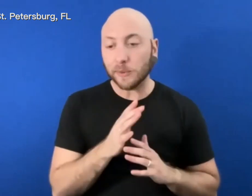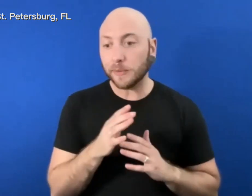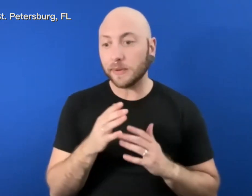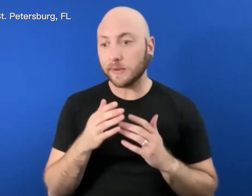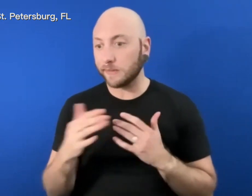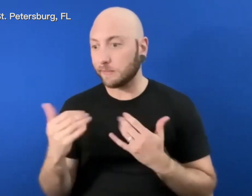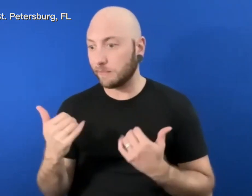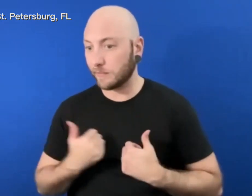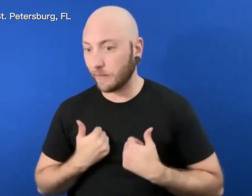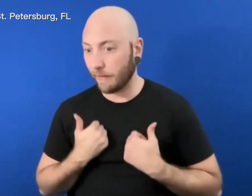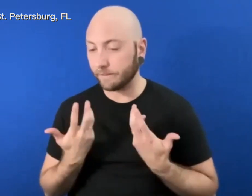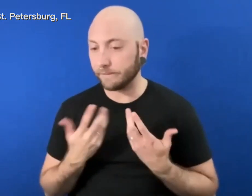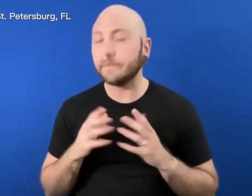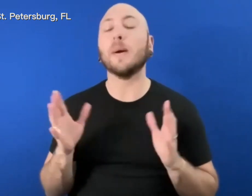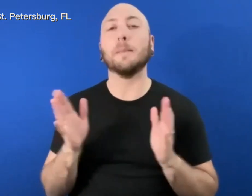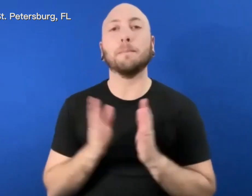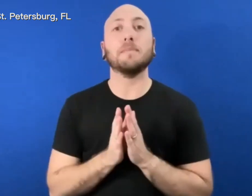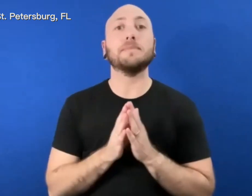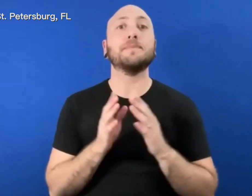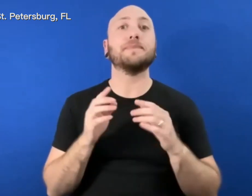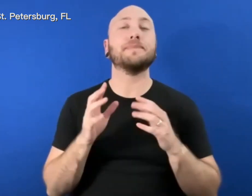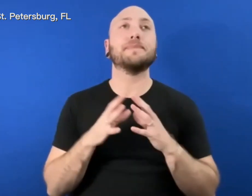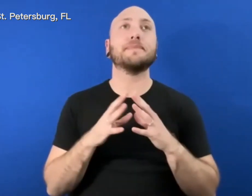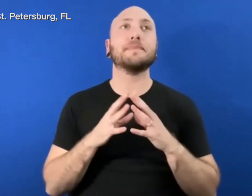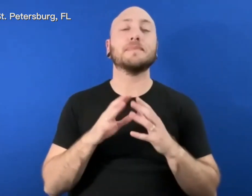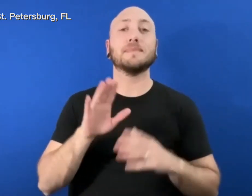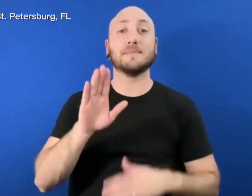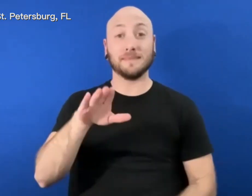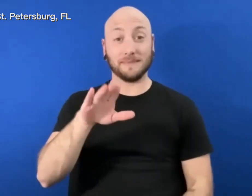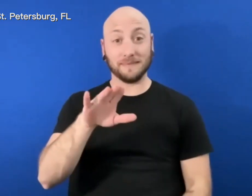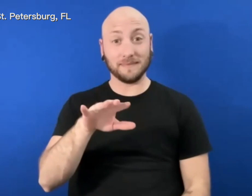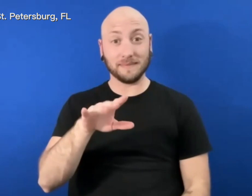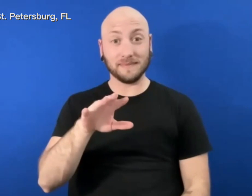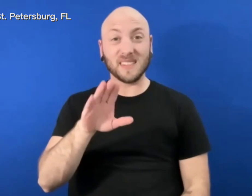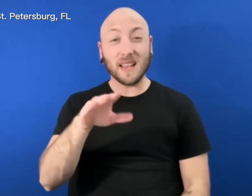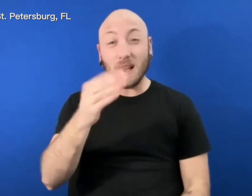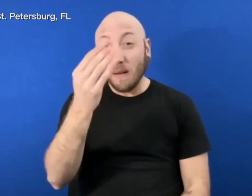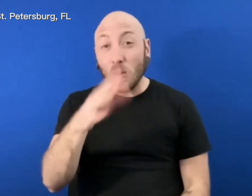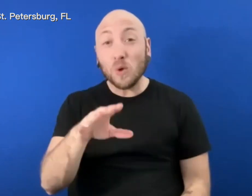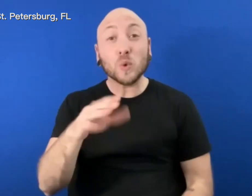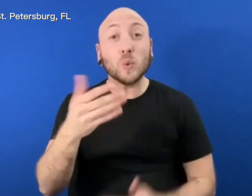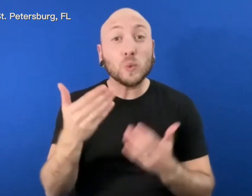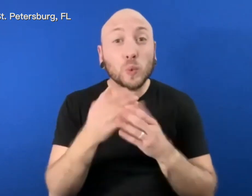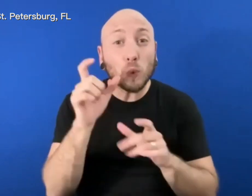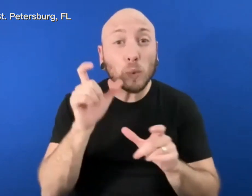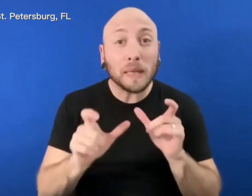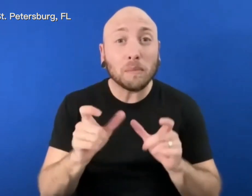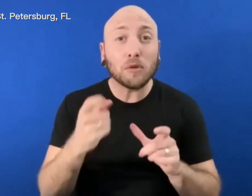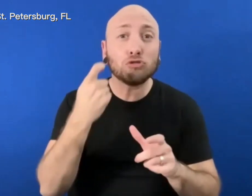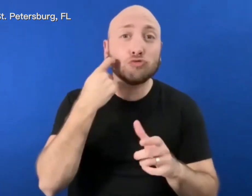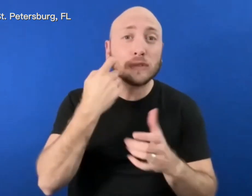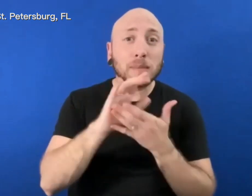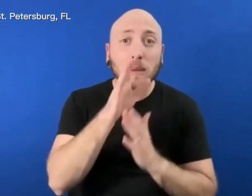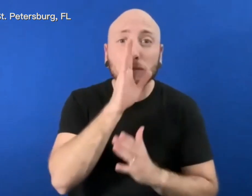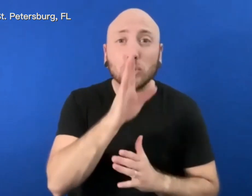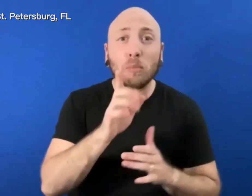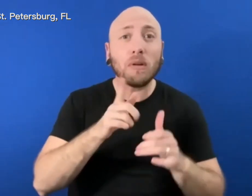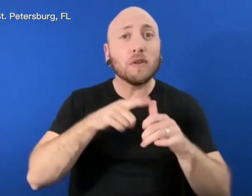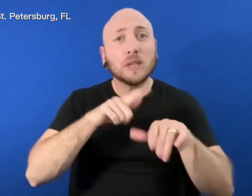I want to start by saying, if you're into this meeting, if you're new to this meeting, if you're a newcomer, and you feel like you're not sure if you're